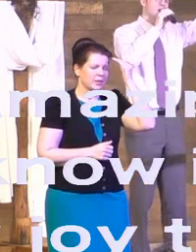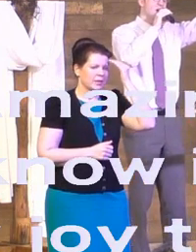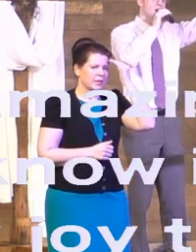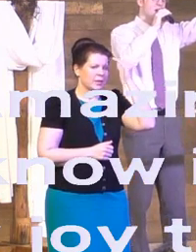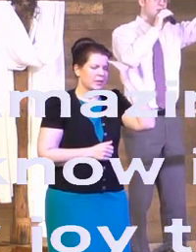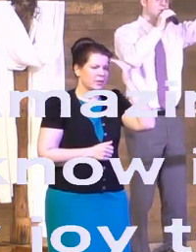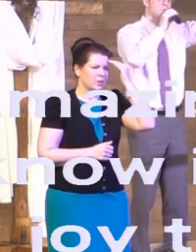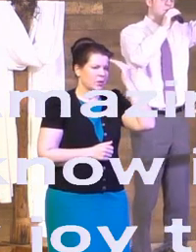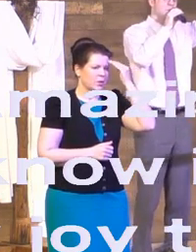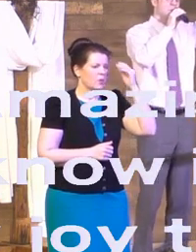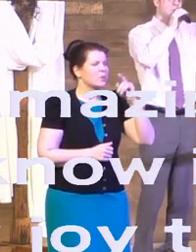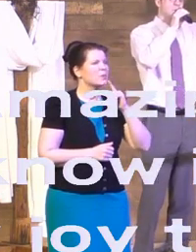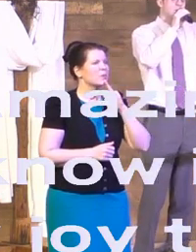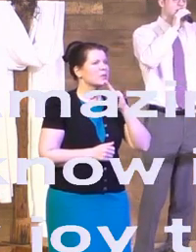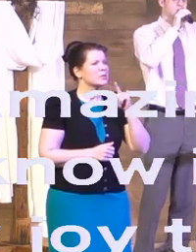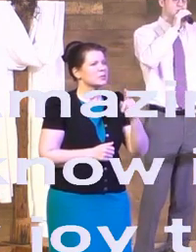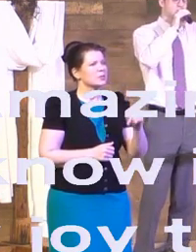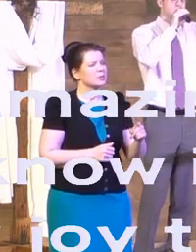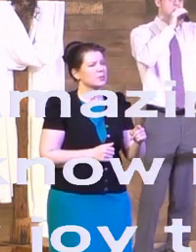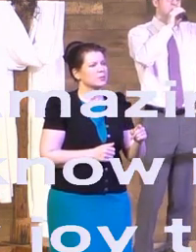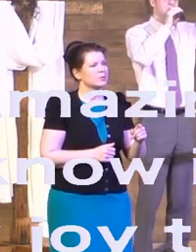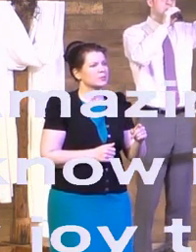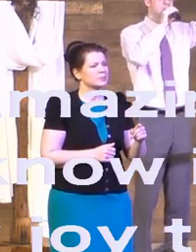love, I know it's